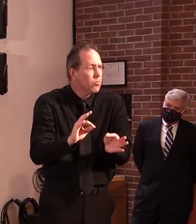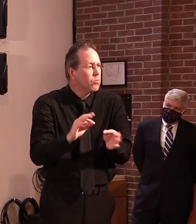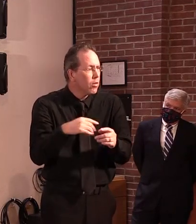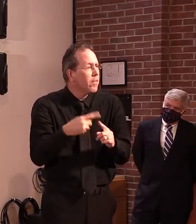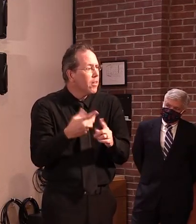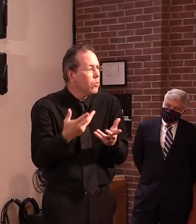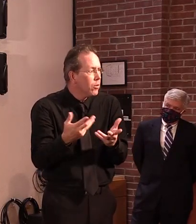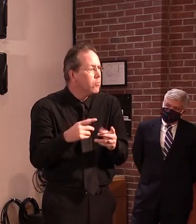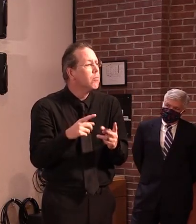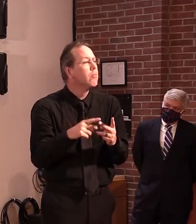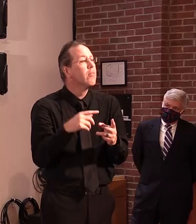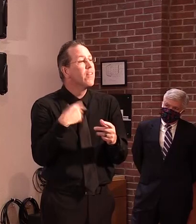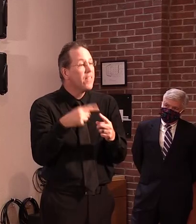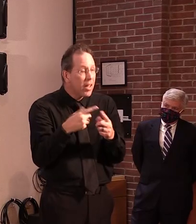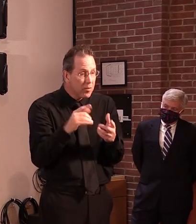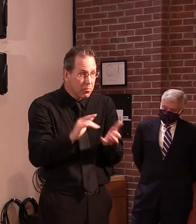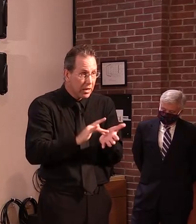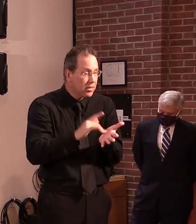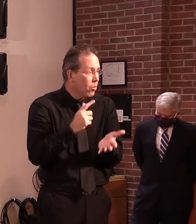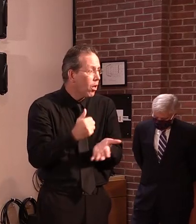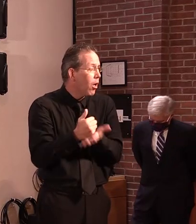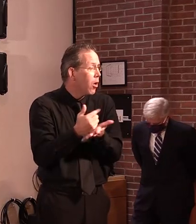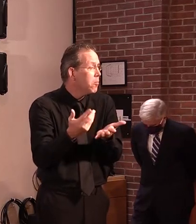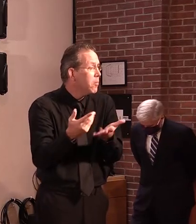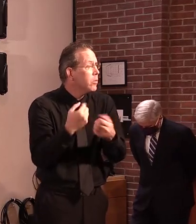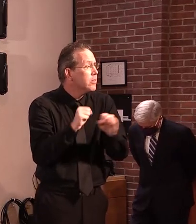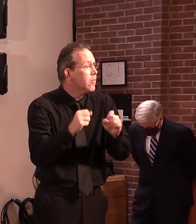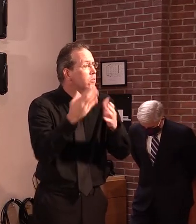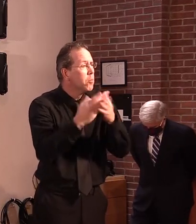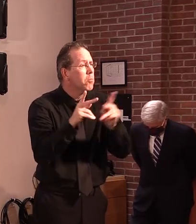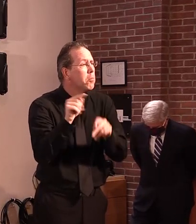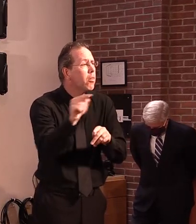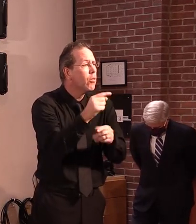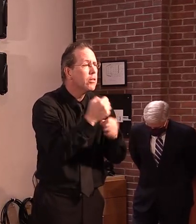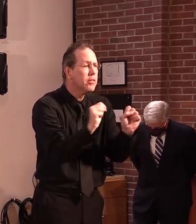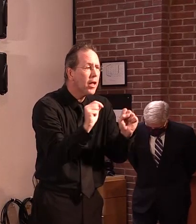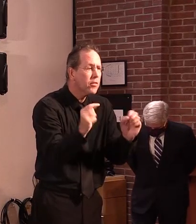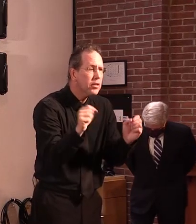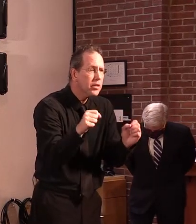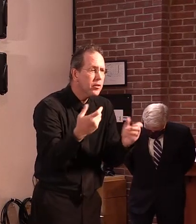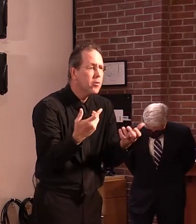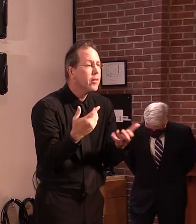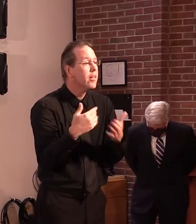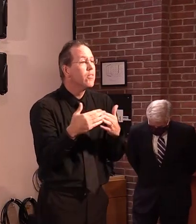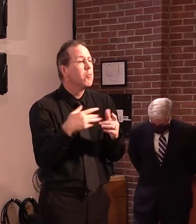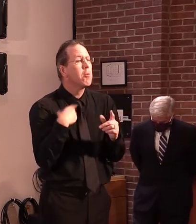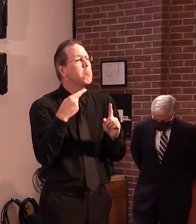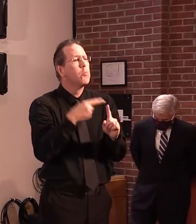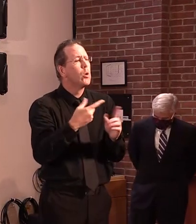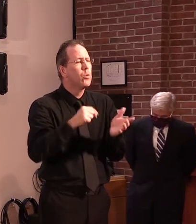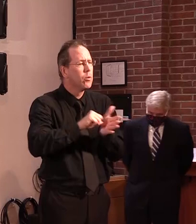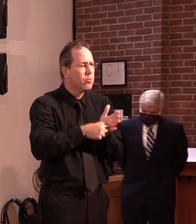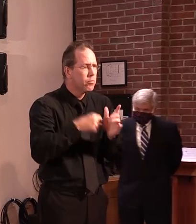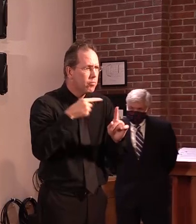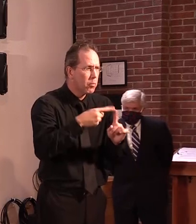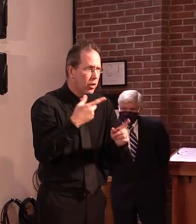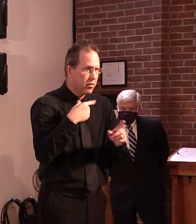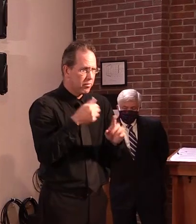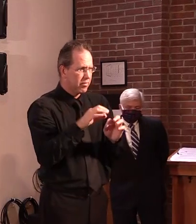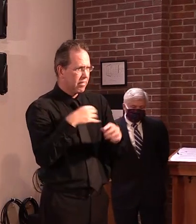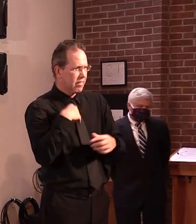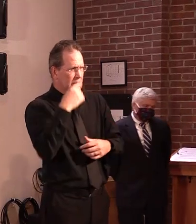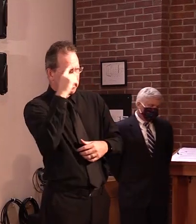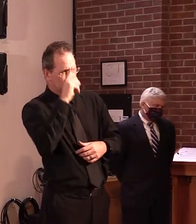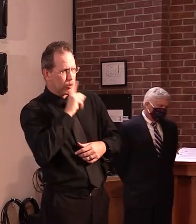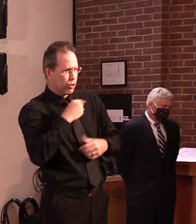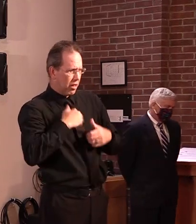illness. So it's important to at least connect with healthcare whether you think you have one or the other or can't tell